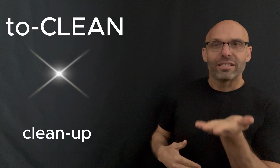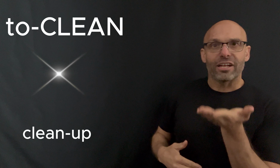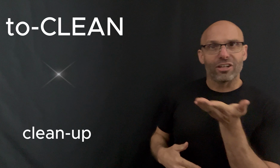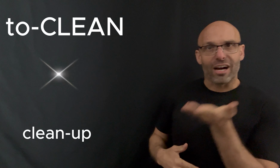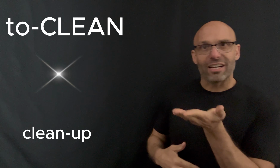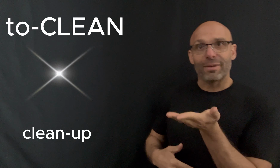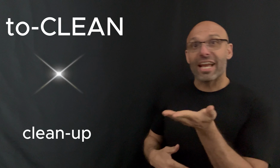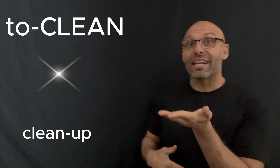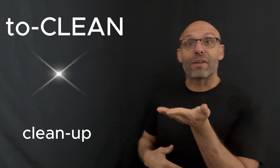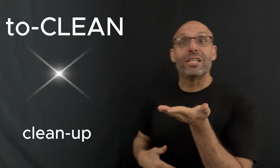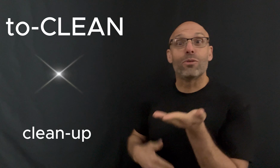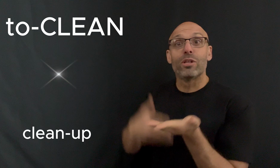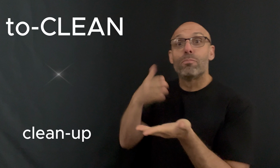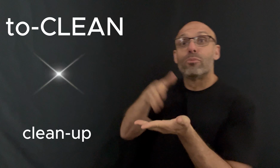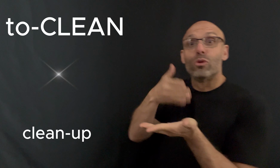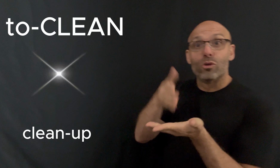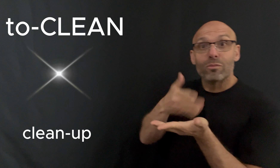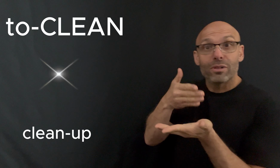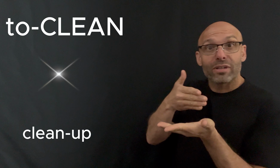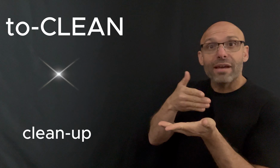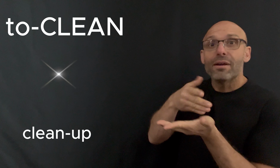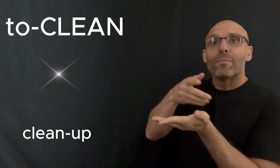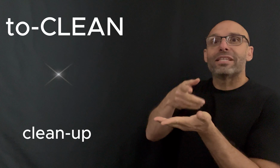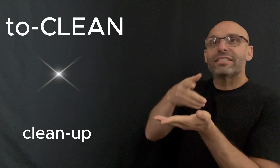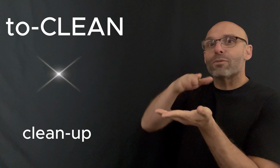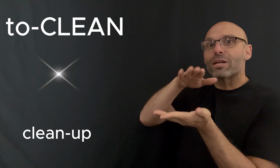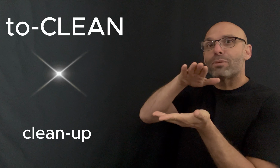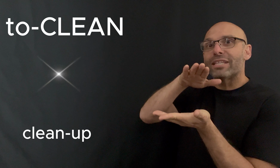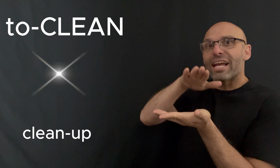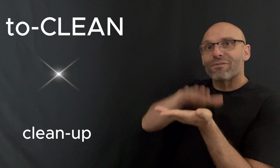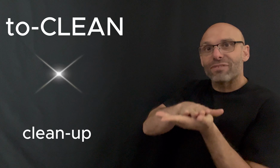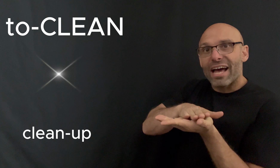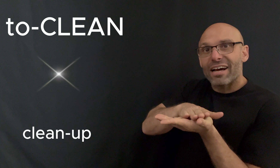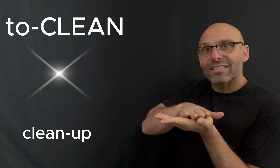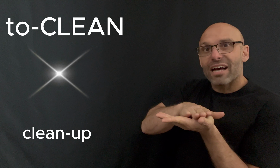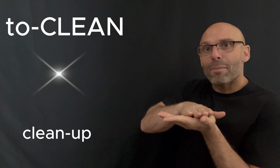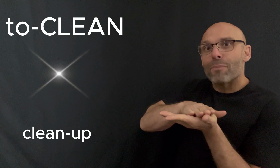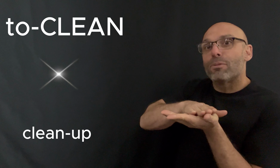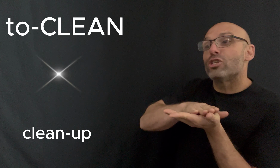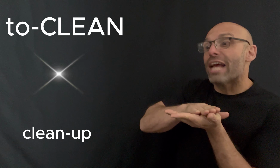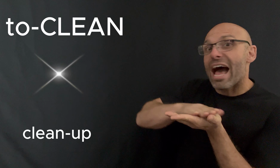your non-dominant hand like we did with broom, okay? But this time we're gonna put the hand flat on top and push it out